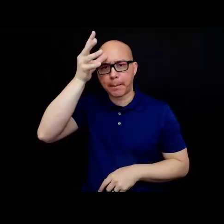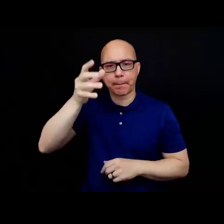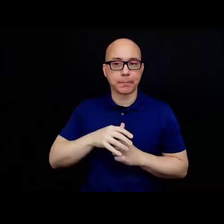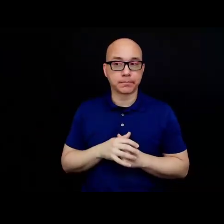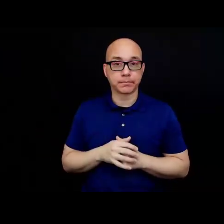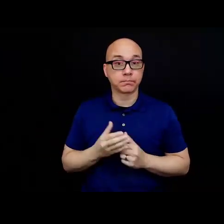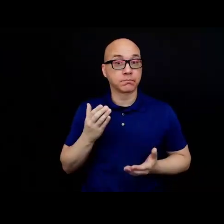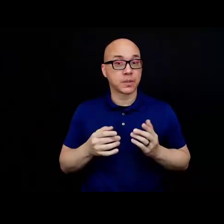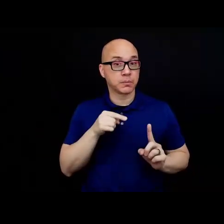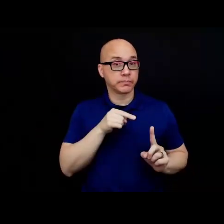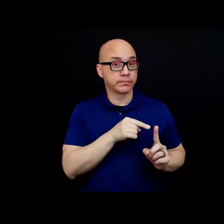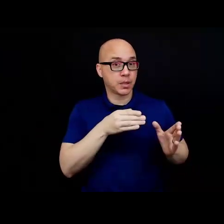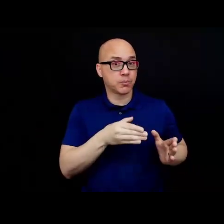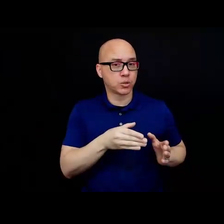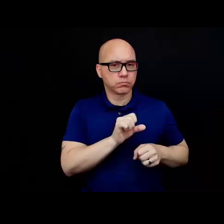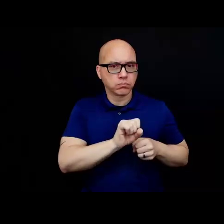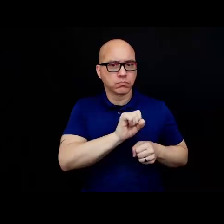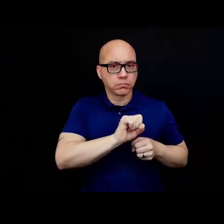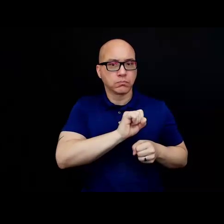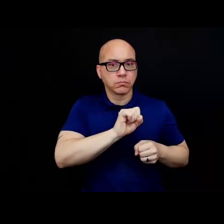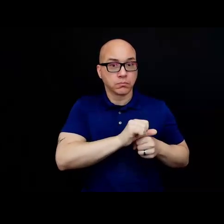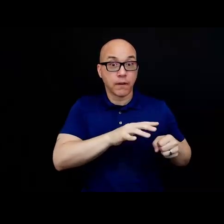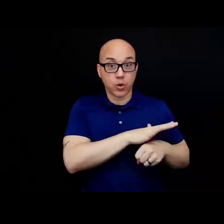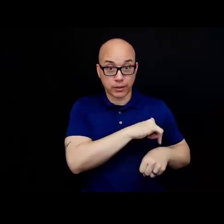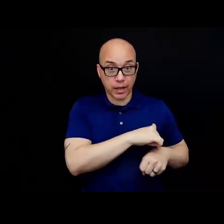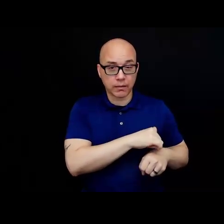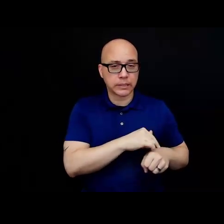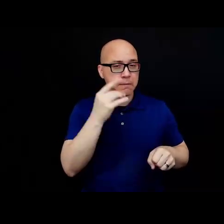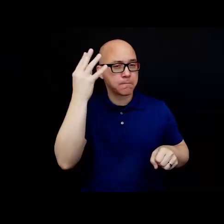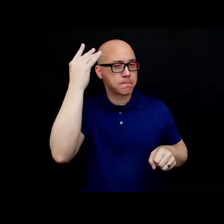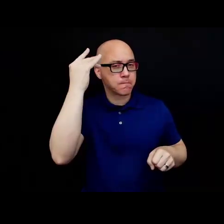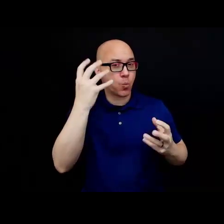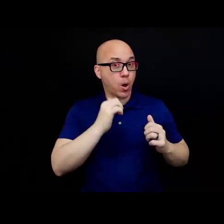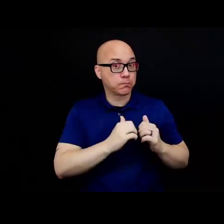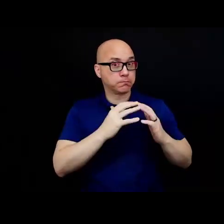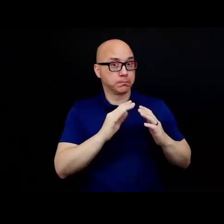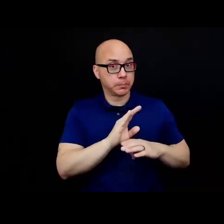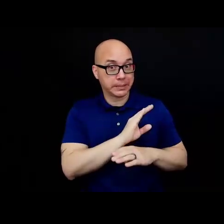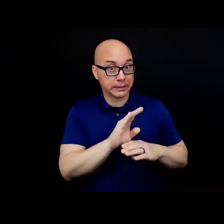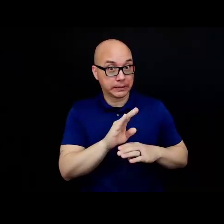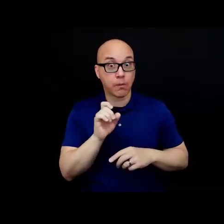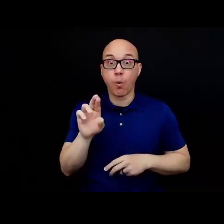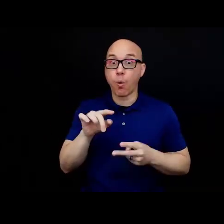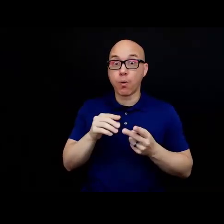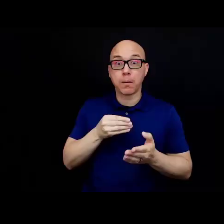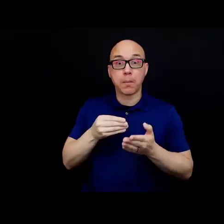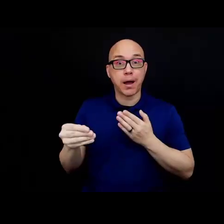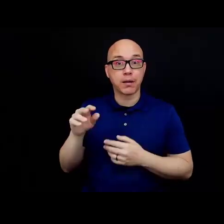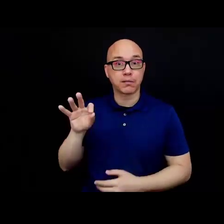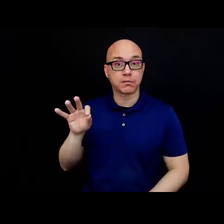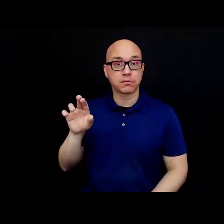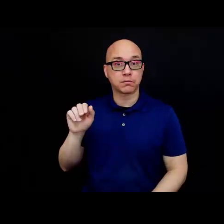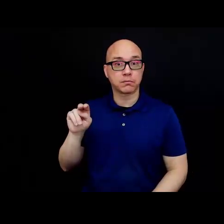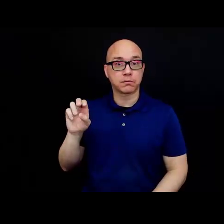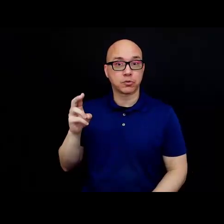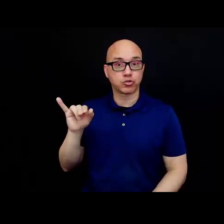full time, looking to start a business or buy a franchise. What options do they have? Well, because